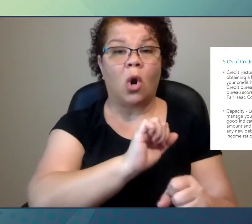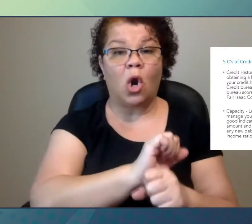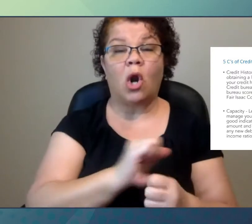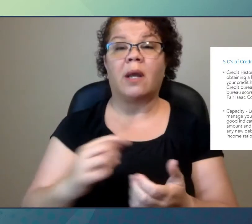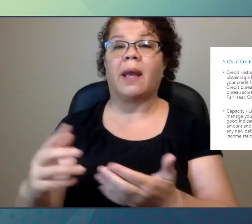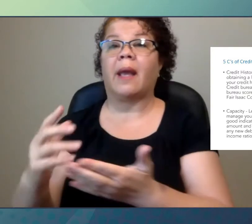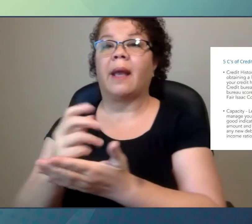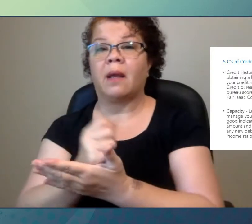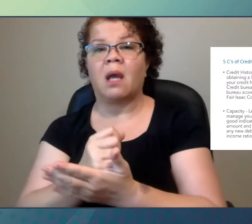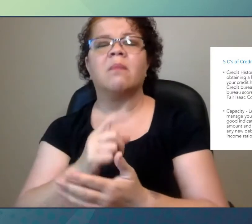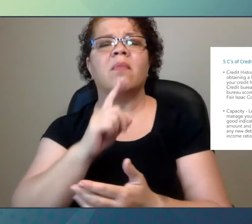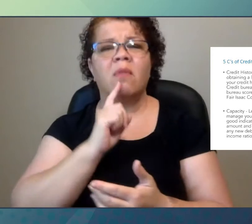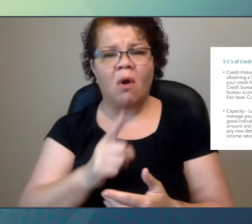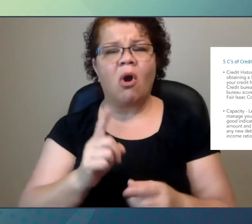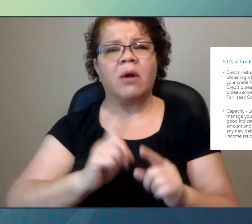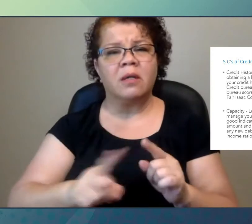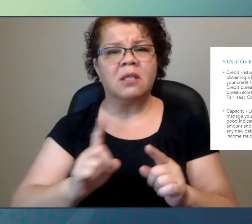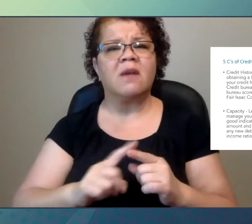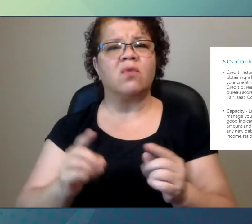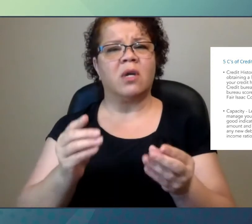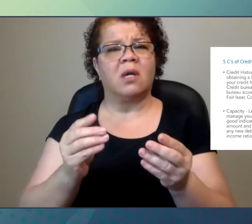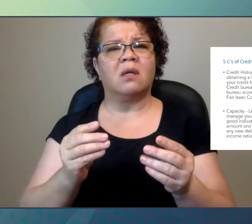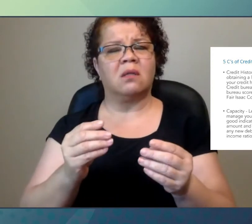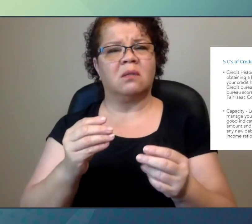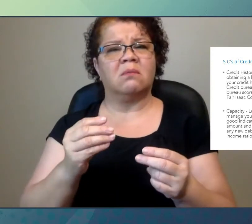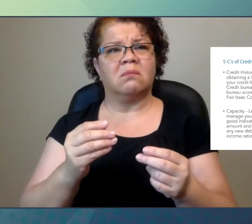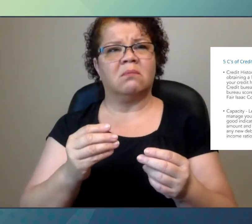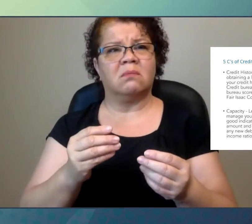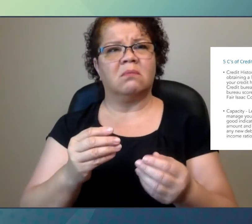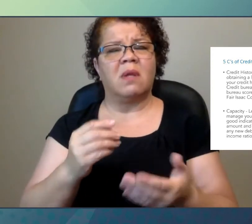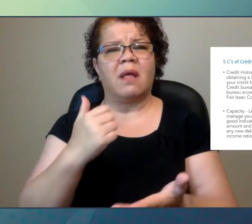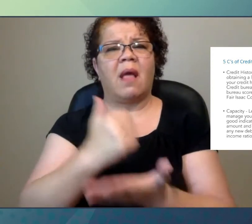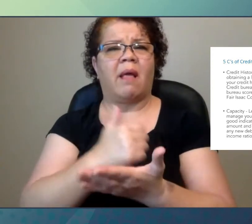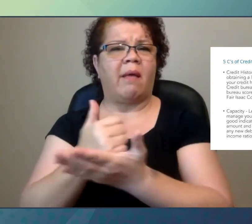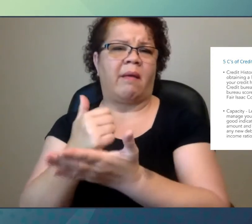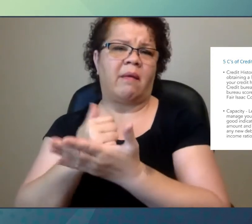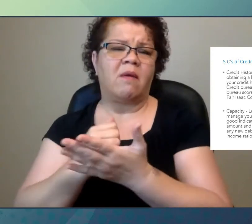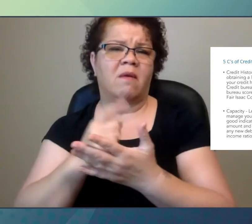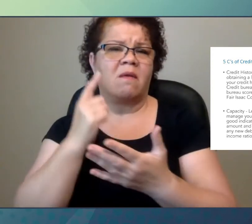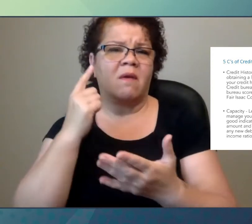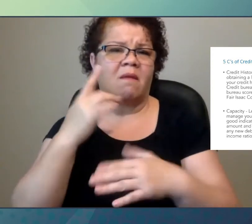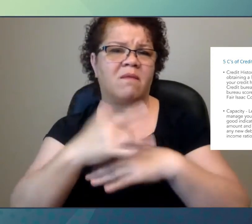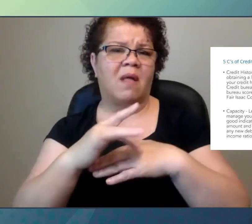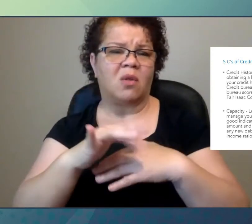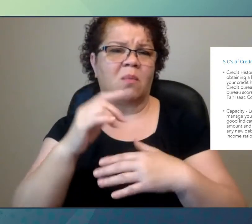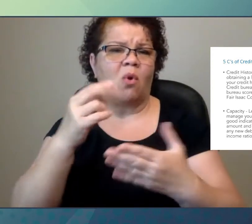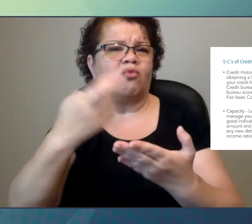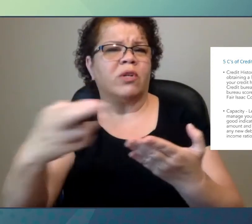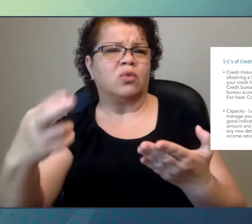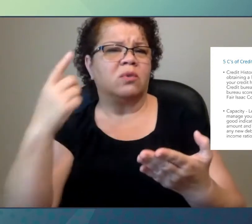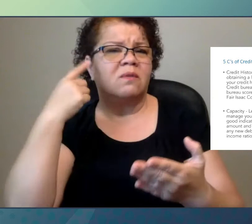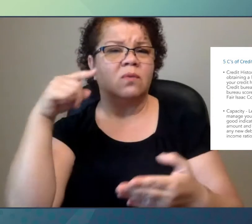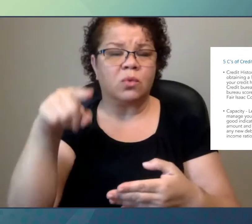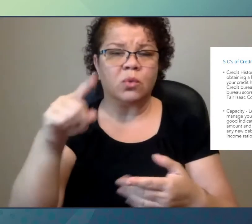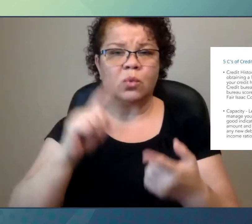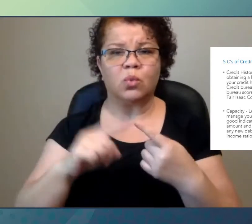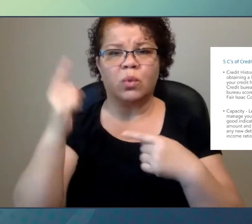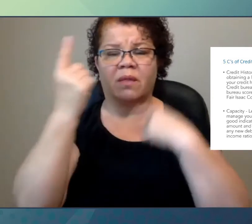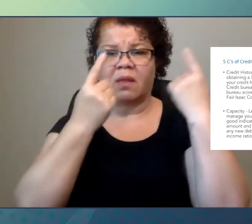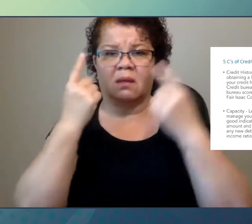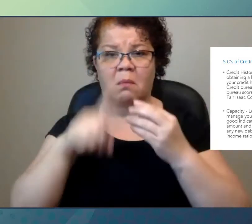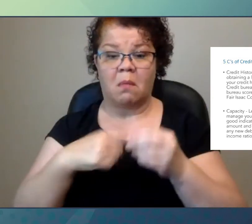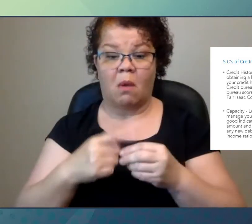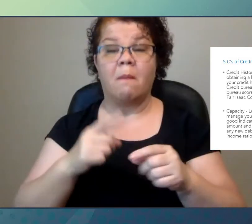income, there are a lot of solutions out there for you to, or resources out there for you to consider.